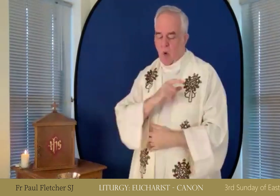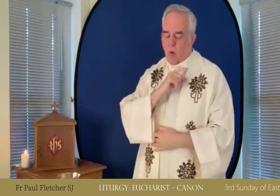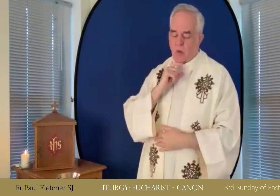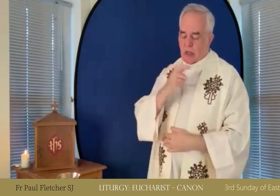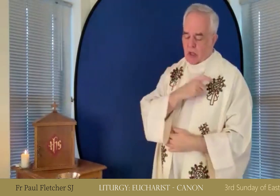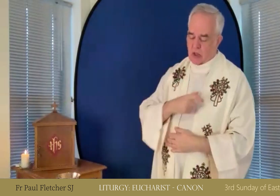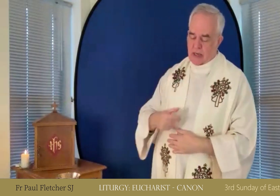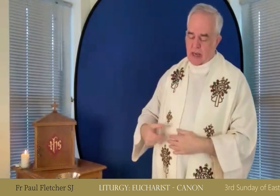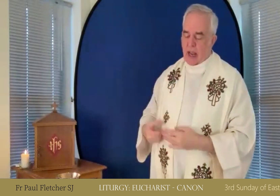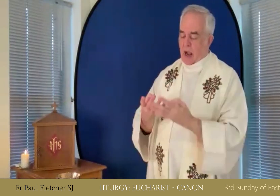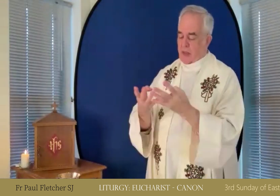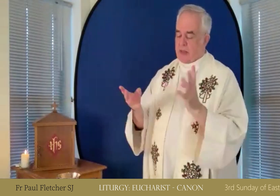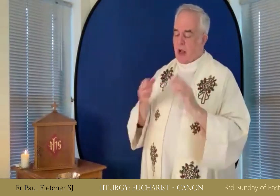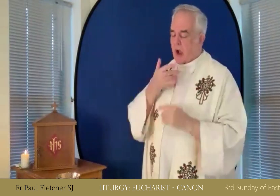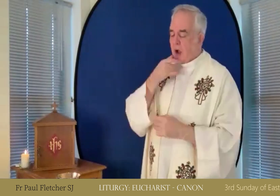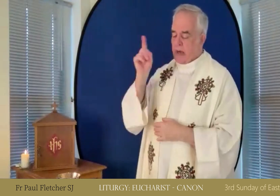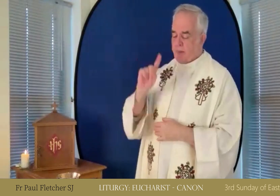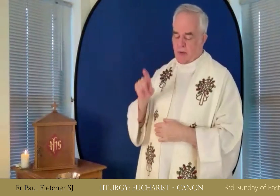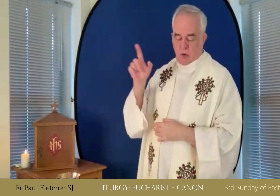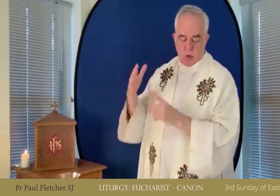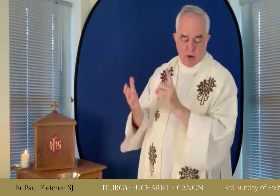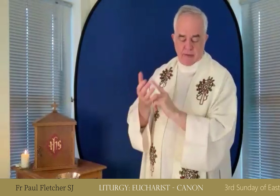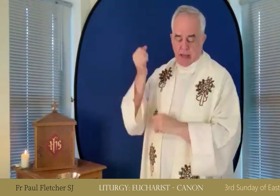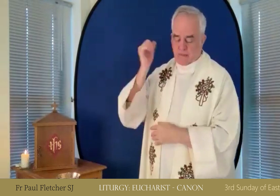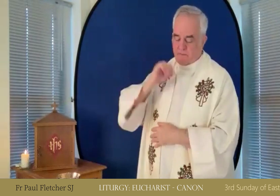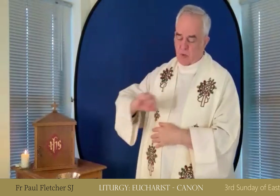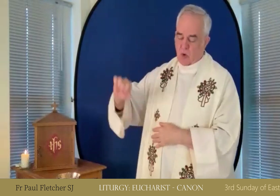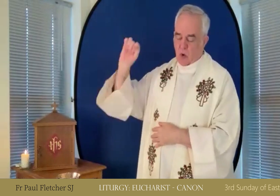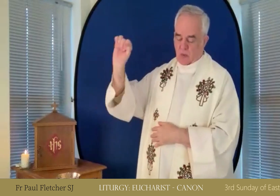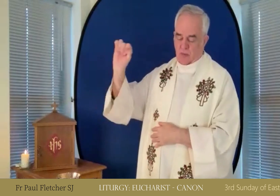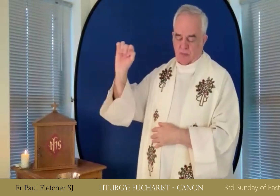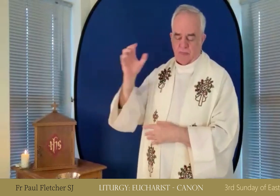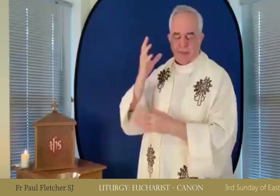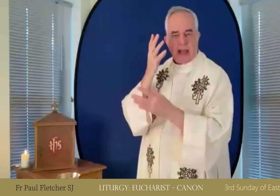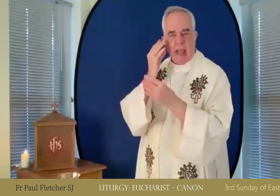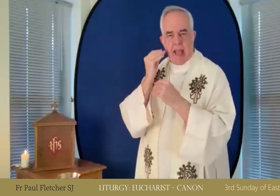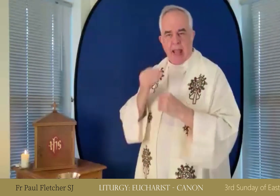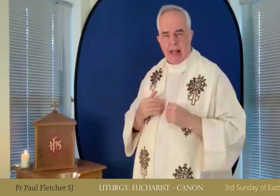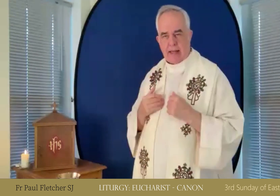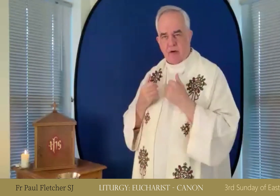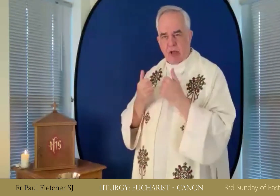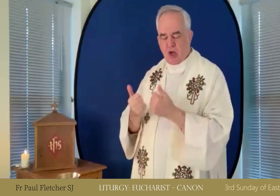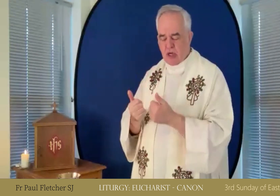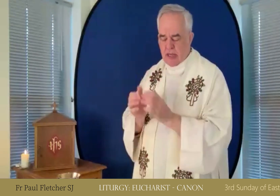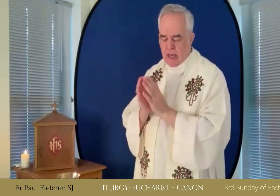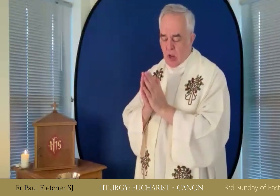all the clergy, and the entire people who have been forgotten. Taking gratitude to